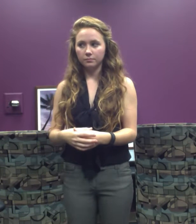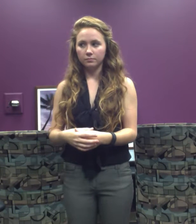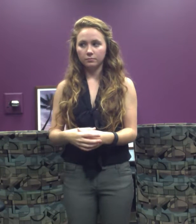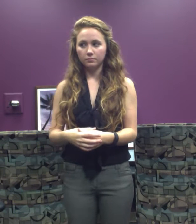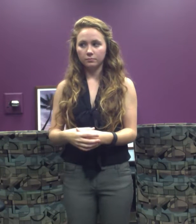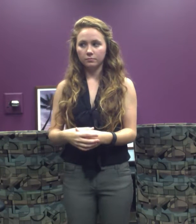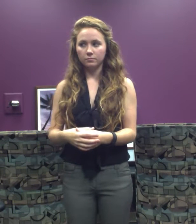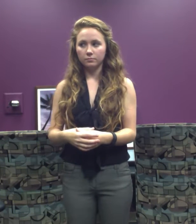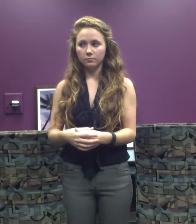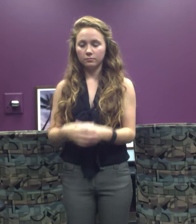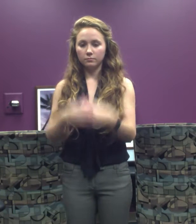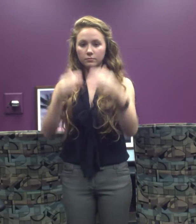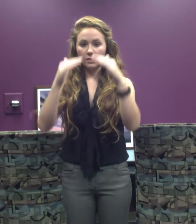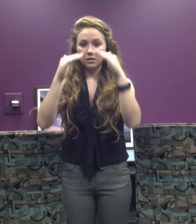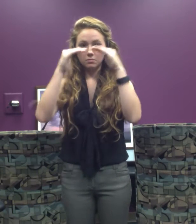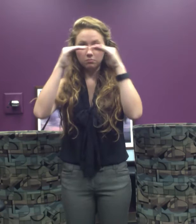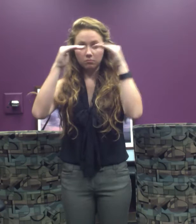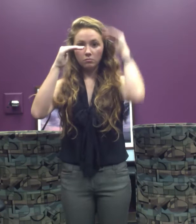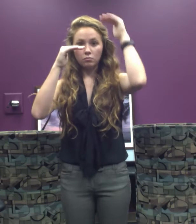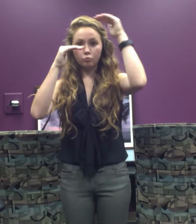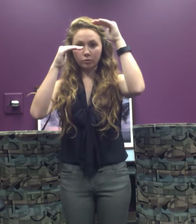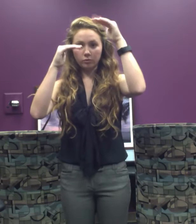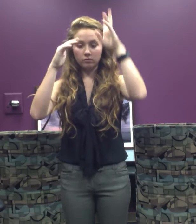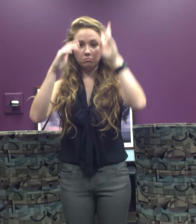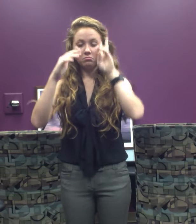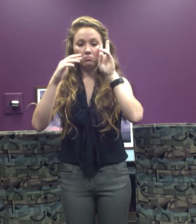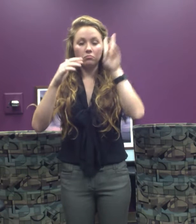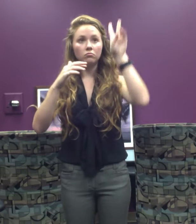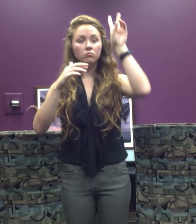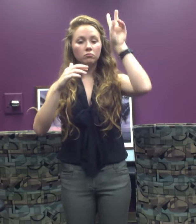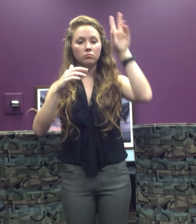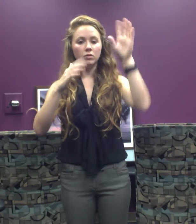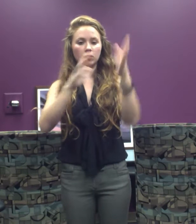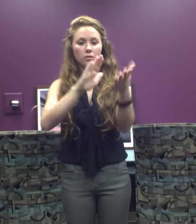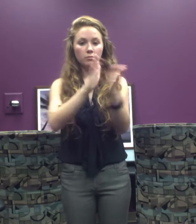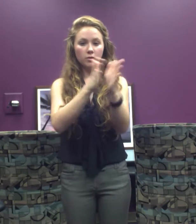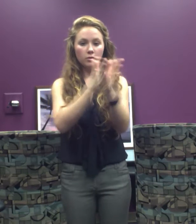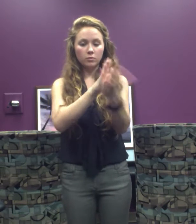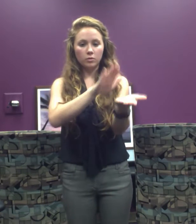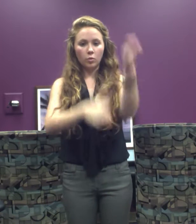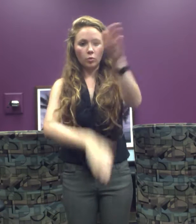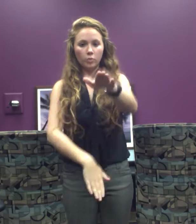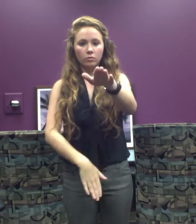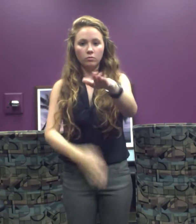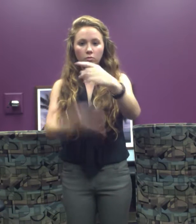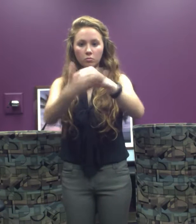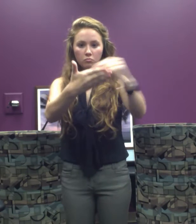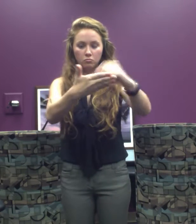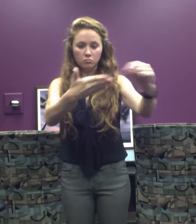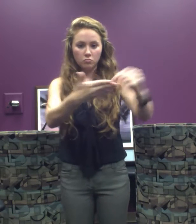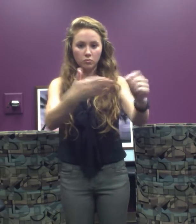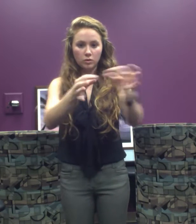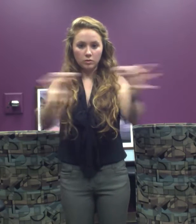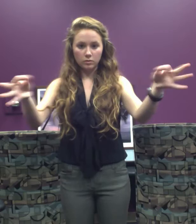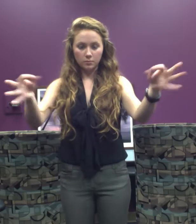Yeah, I would like you to turn your paper over at this point, and I want you to write a sentence. Okay? Any place on